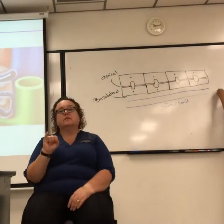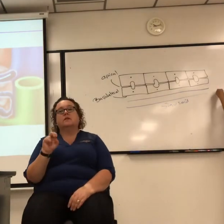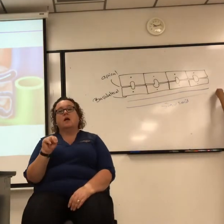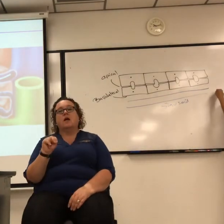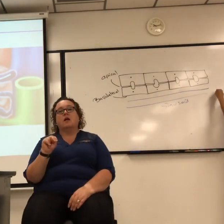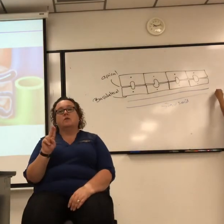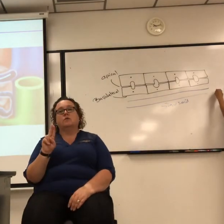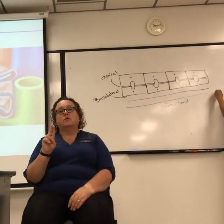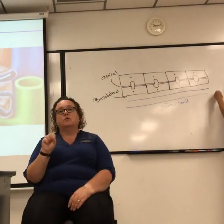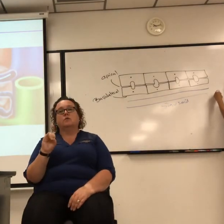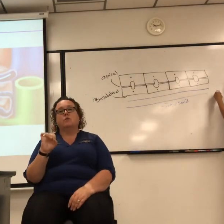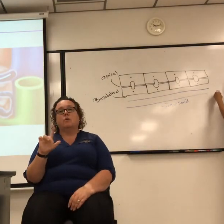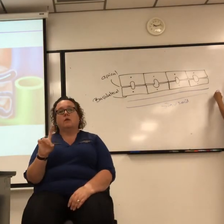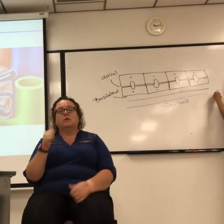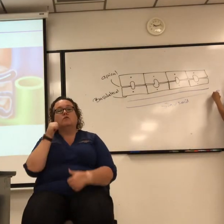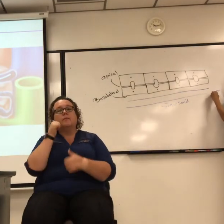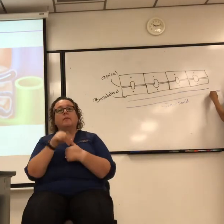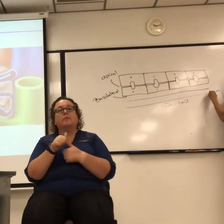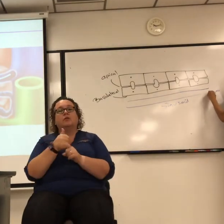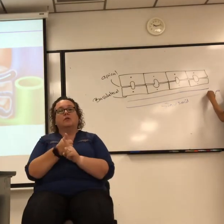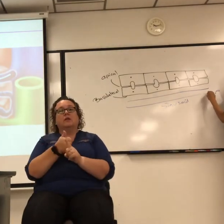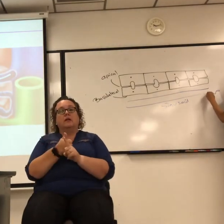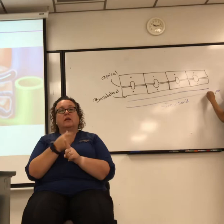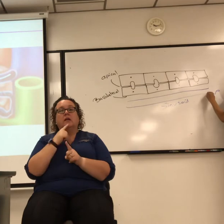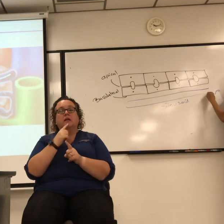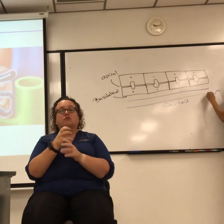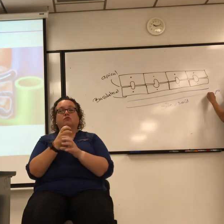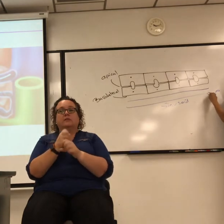Remember, it's receiving